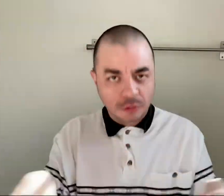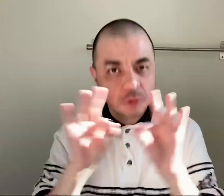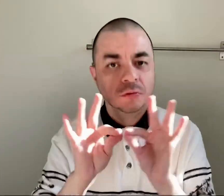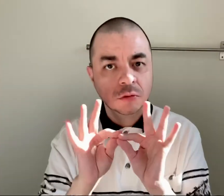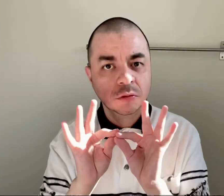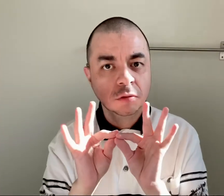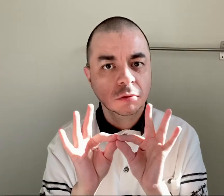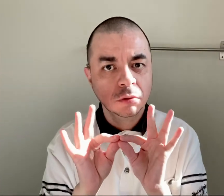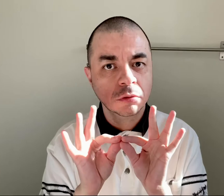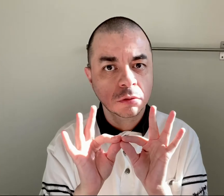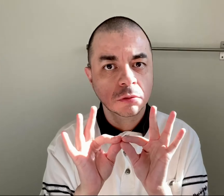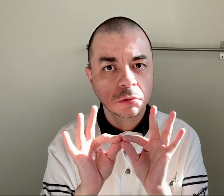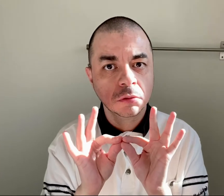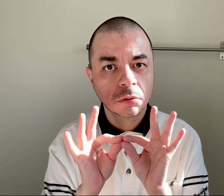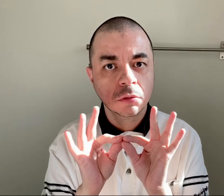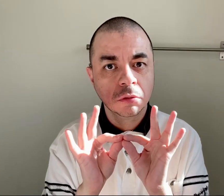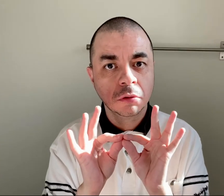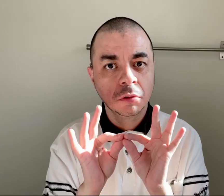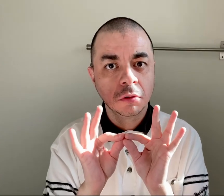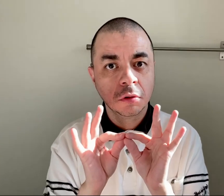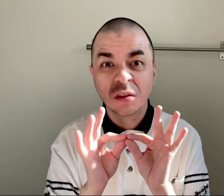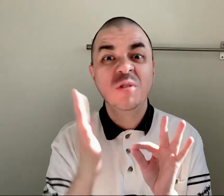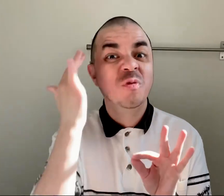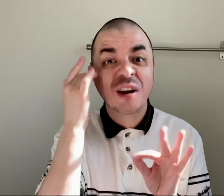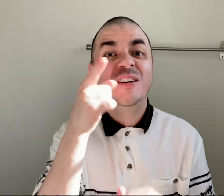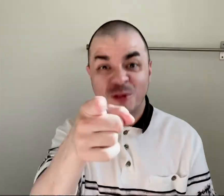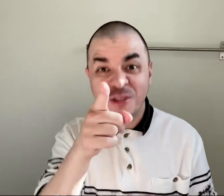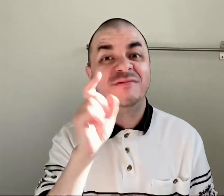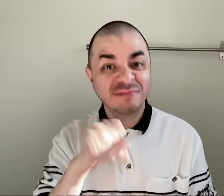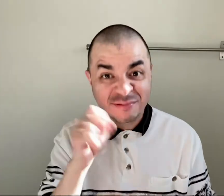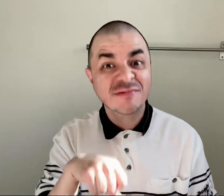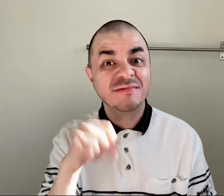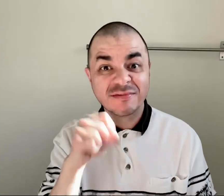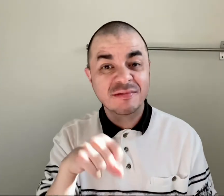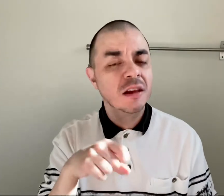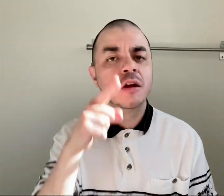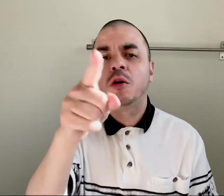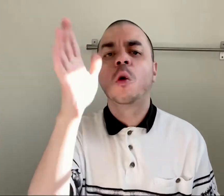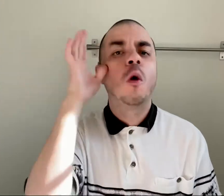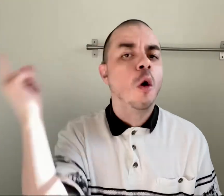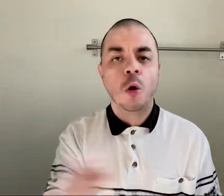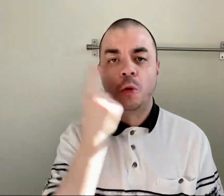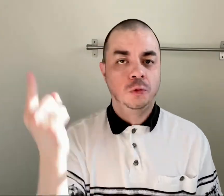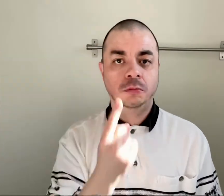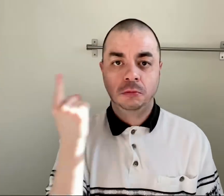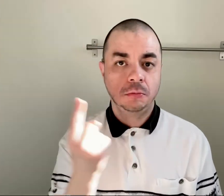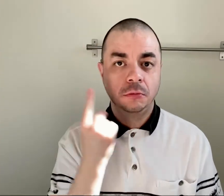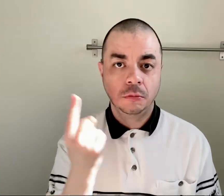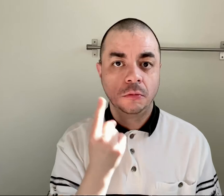it worth because you are and always will be